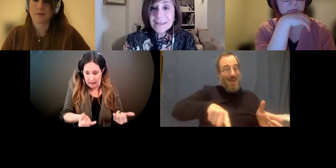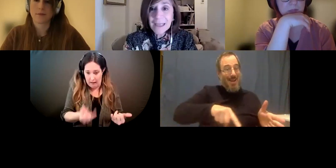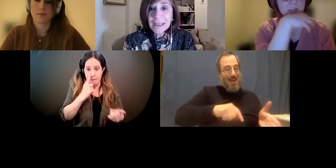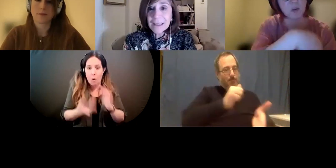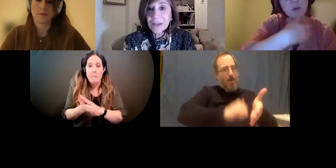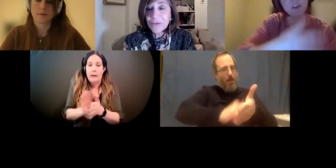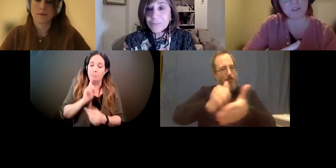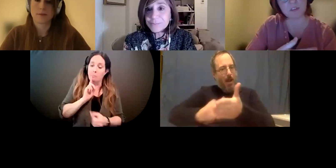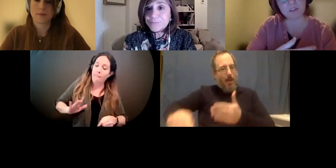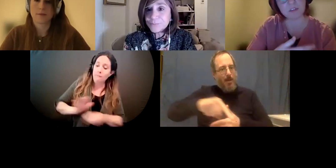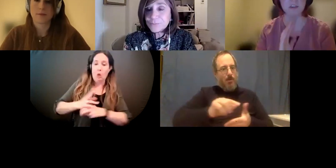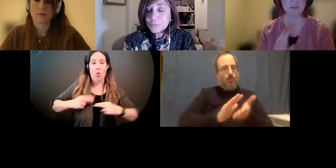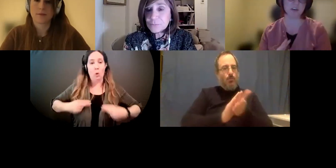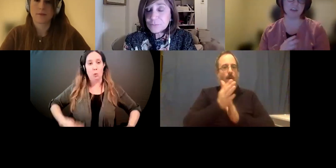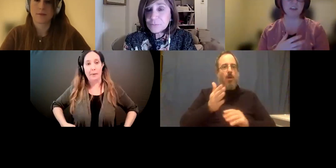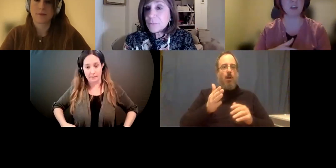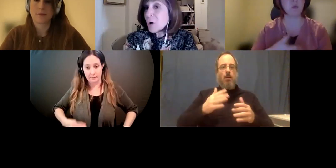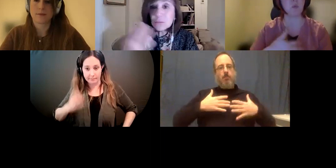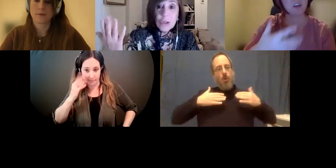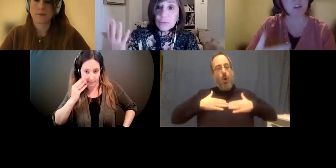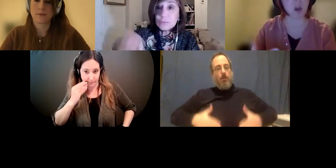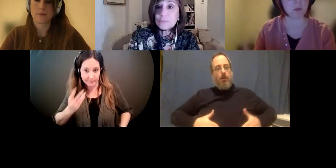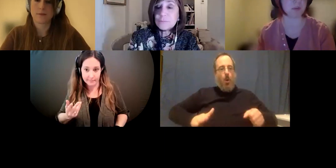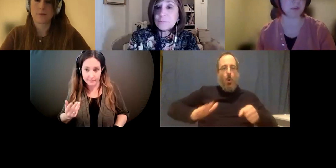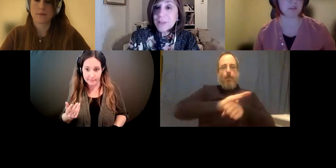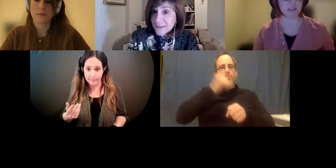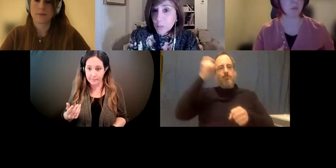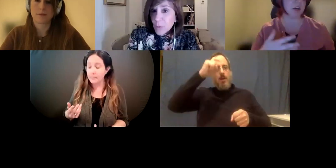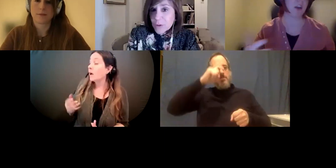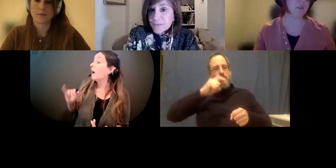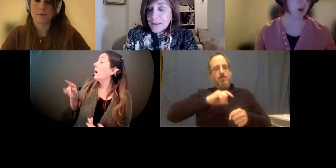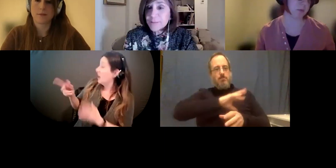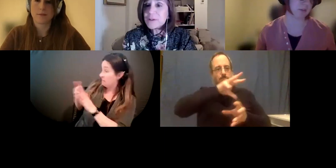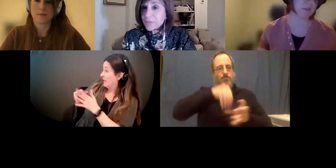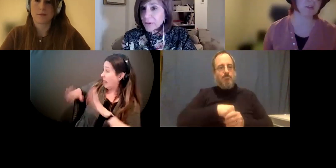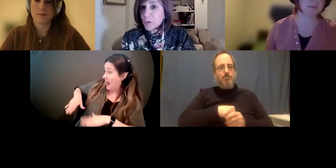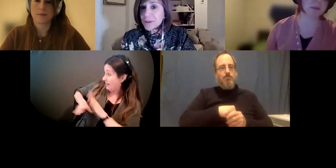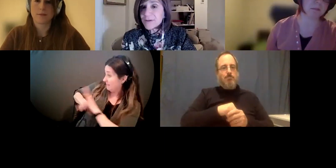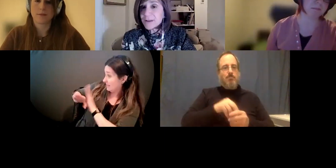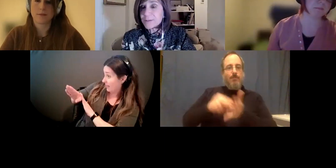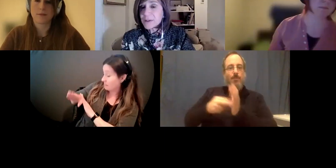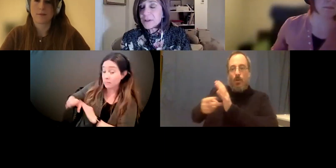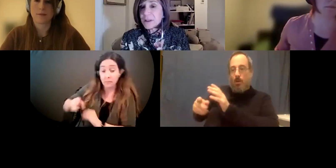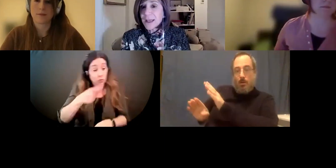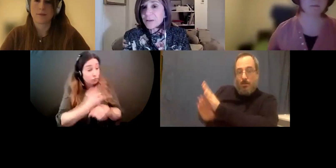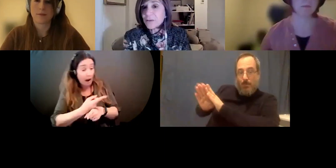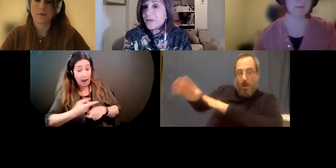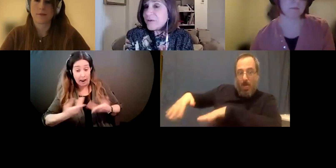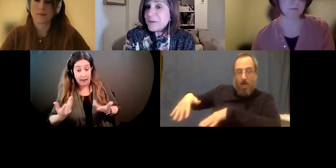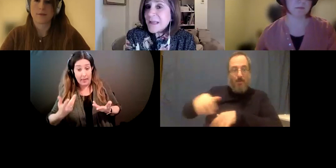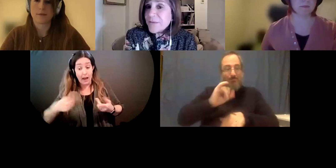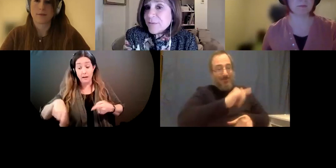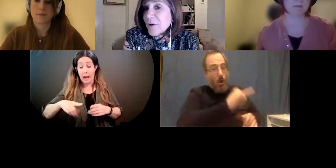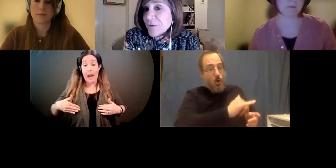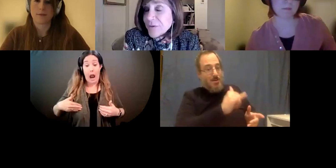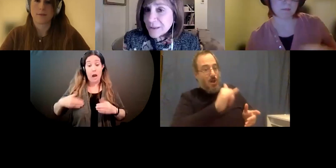And saying that weren't, that no, weren't no. developed. That weren't developed. And that